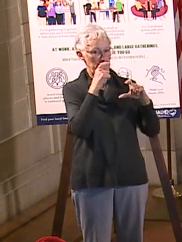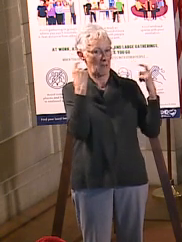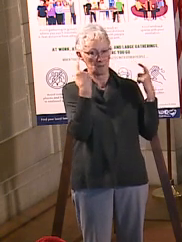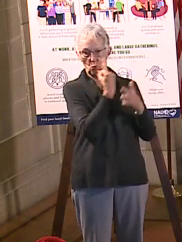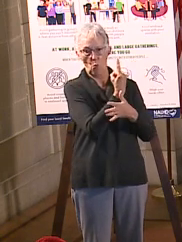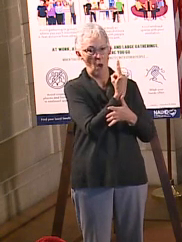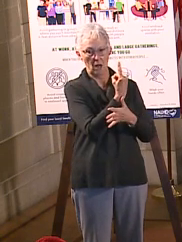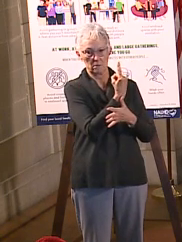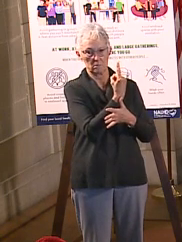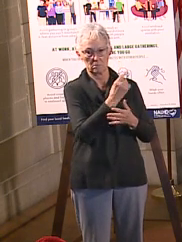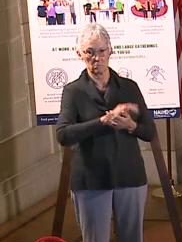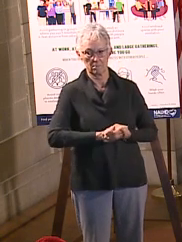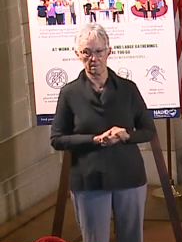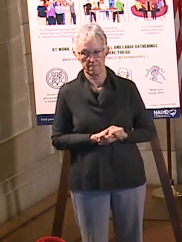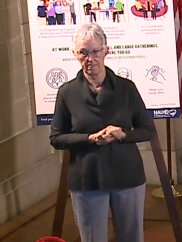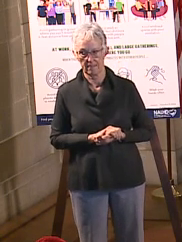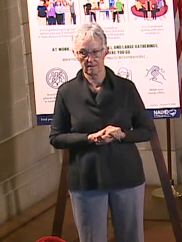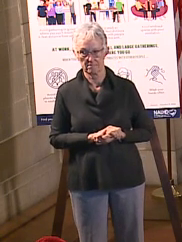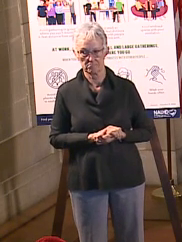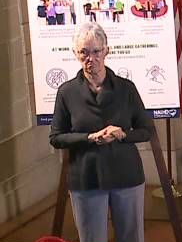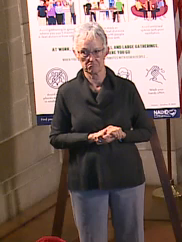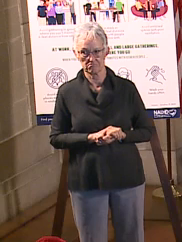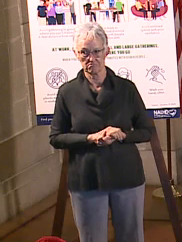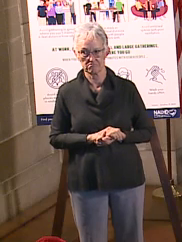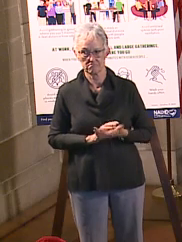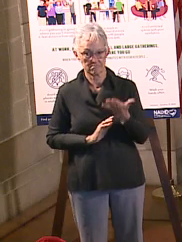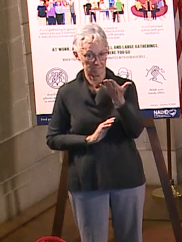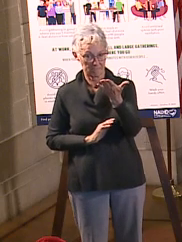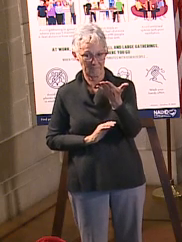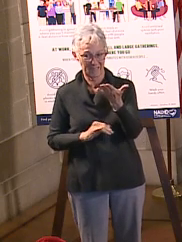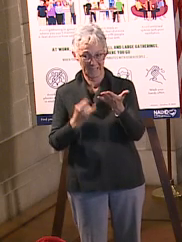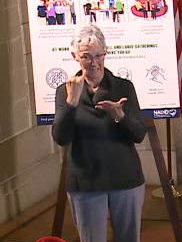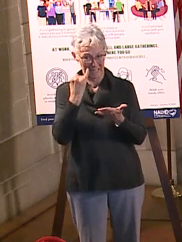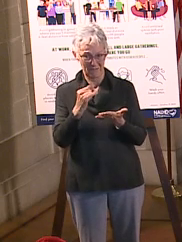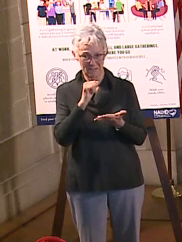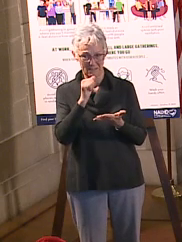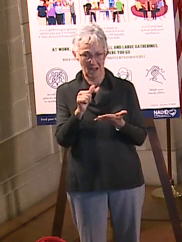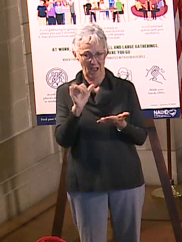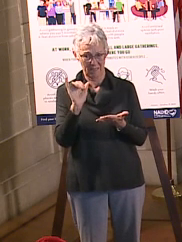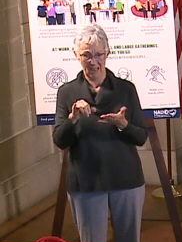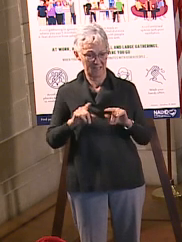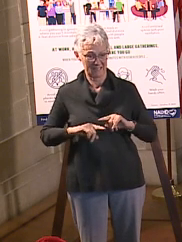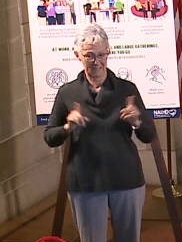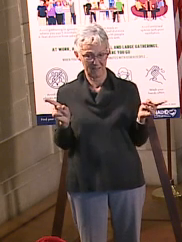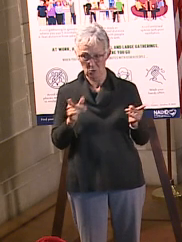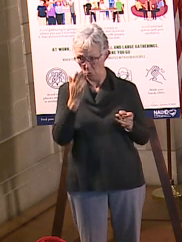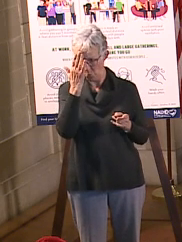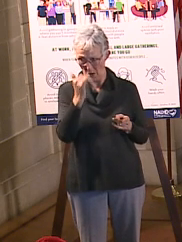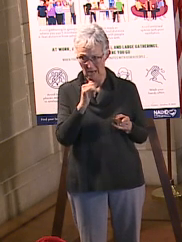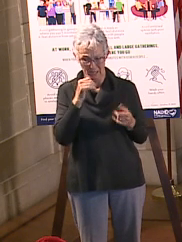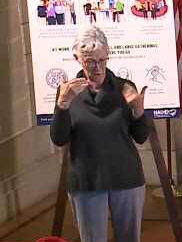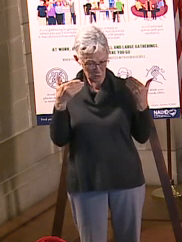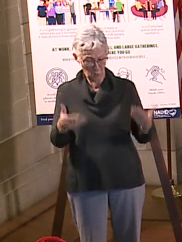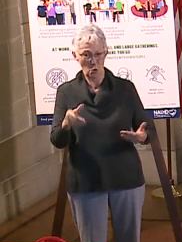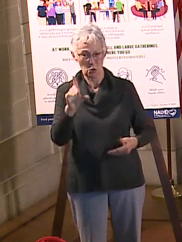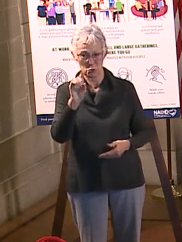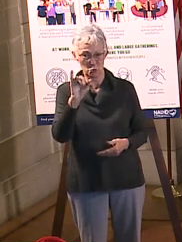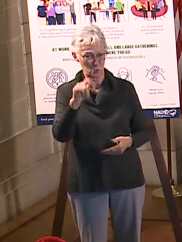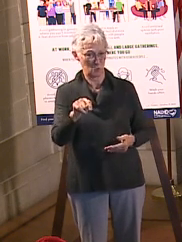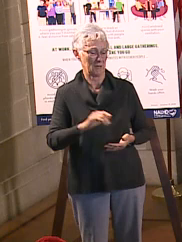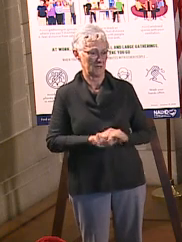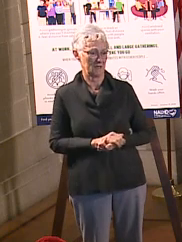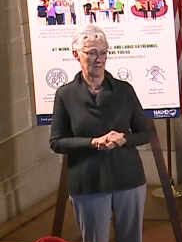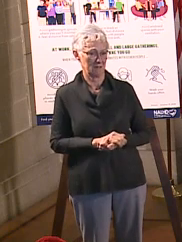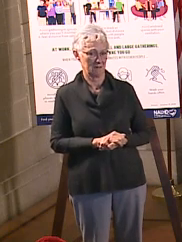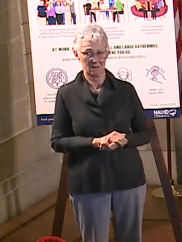But if it's not that much different than a universal mask mandate, why not just silence your critics and do it?